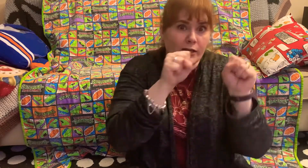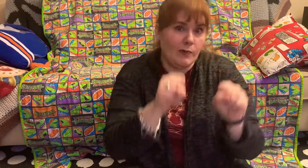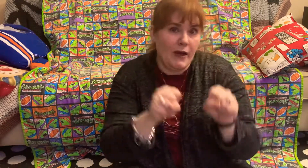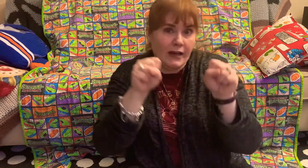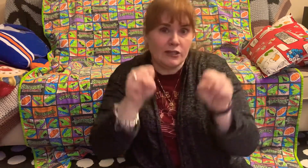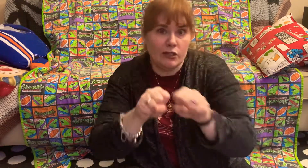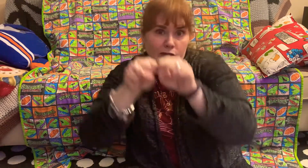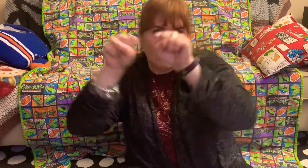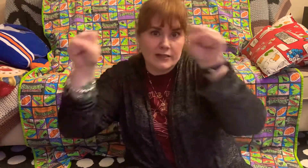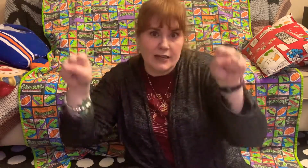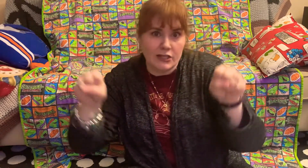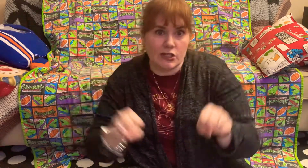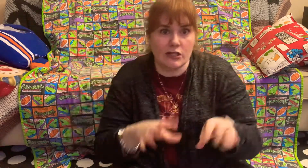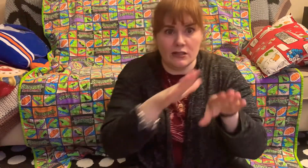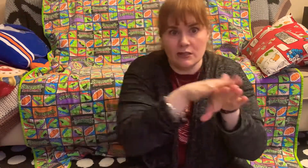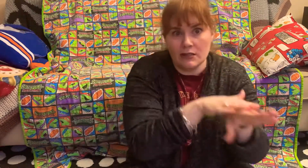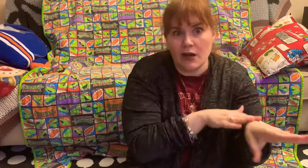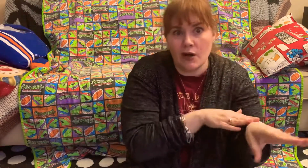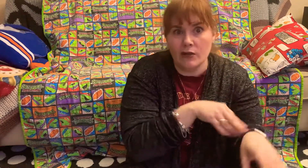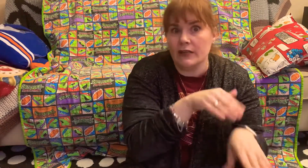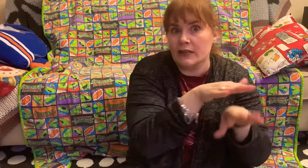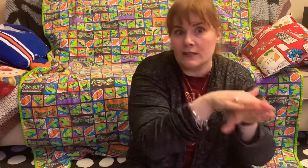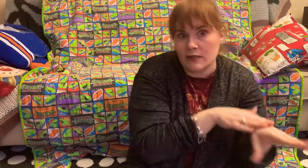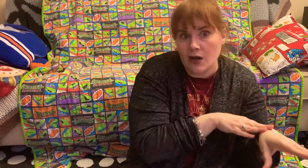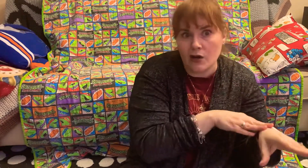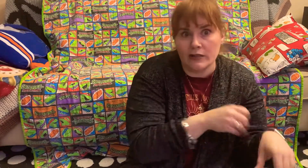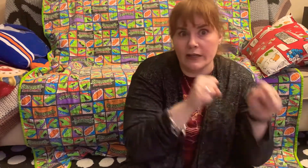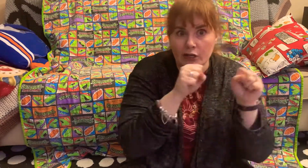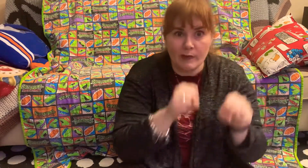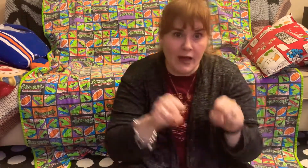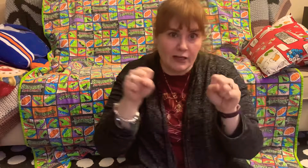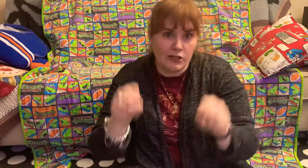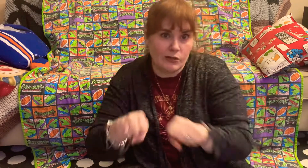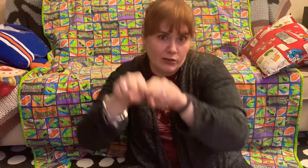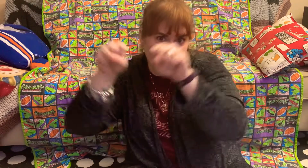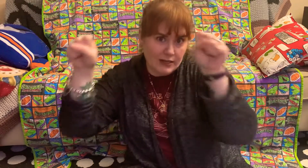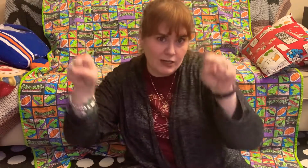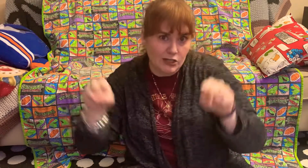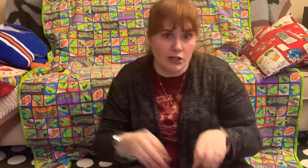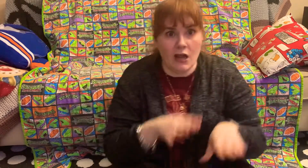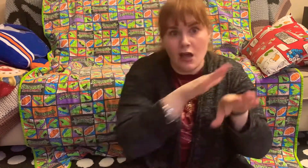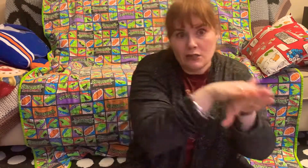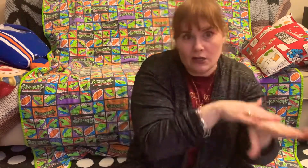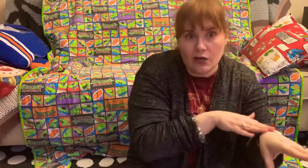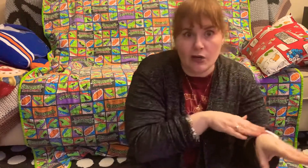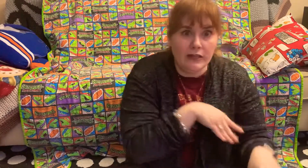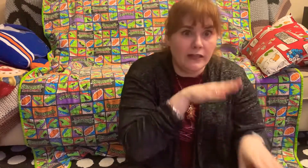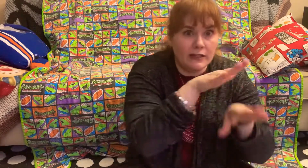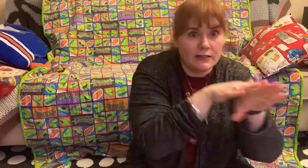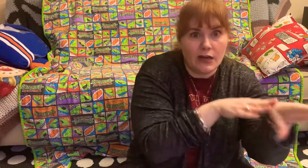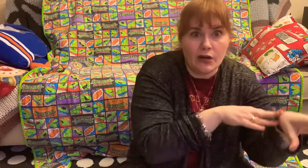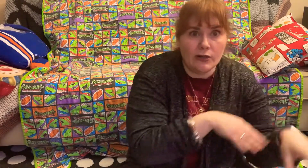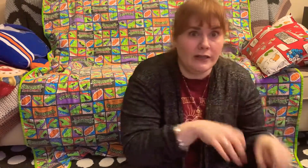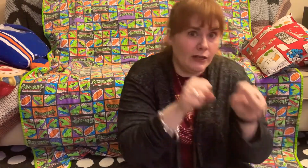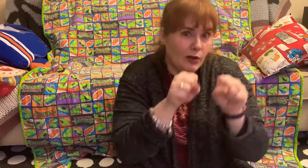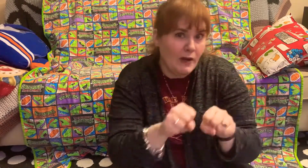back to the station. Slowly, slowly, go back to the station. Slowly, slowly, go back to